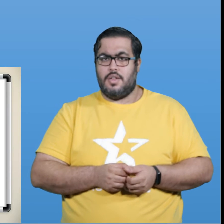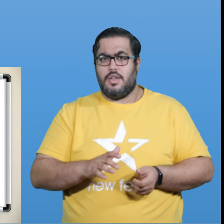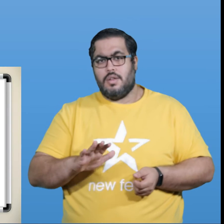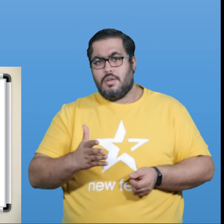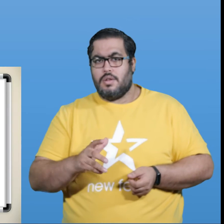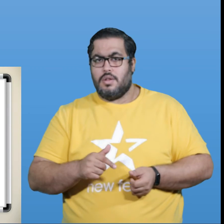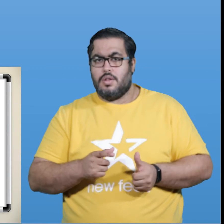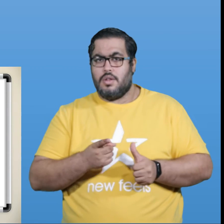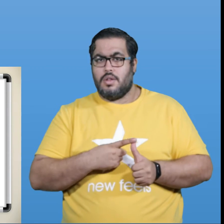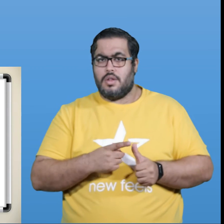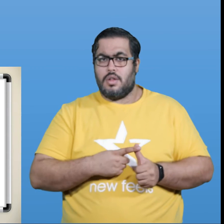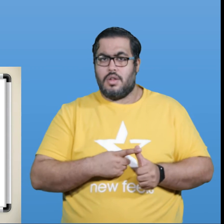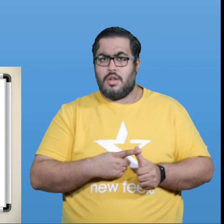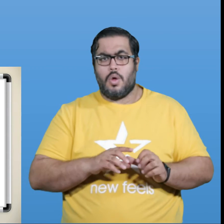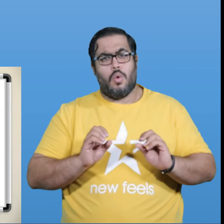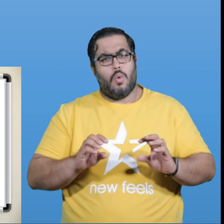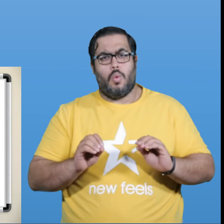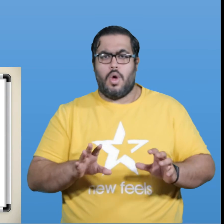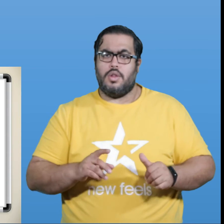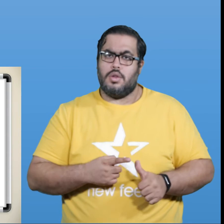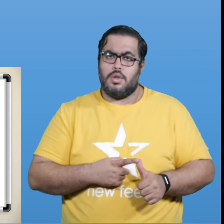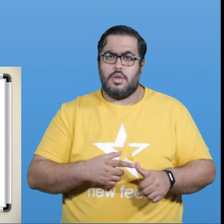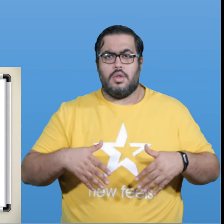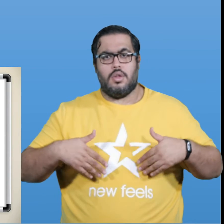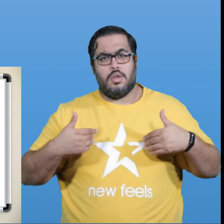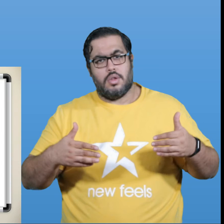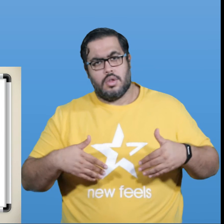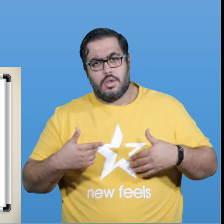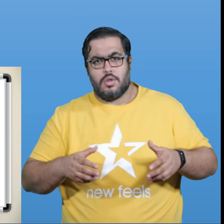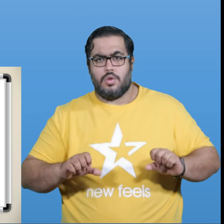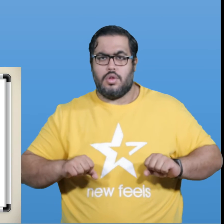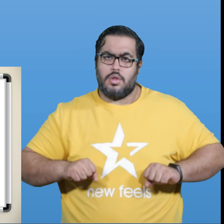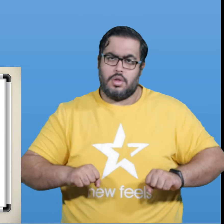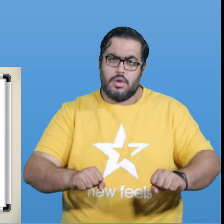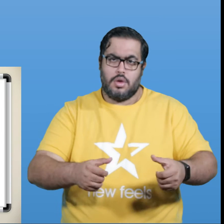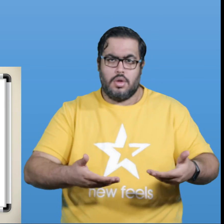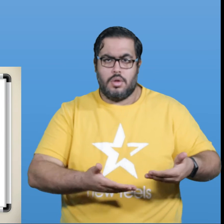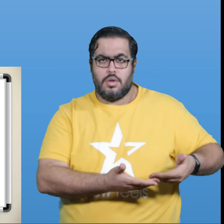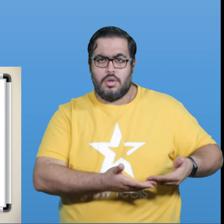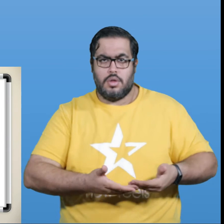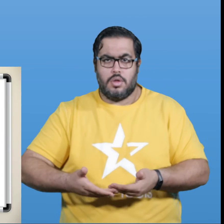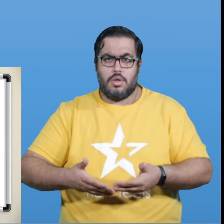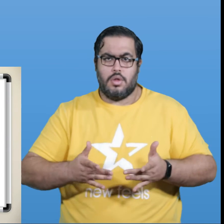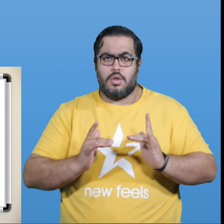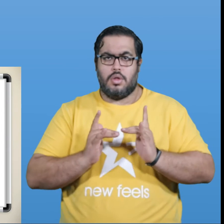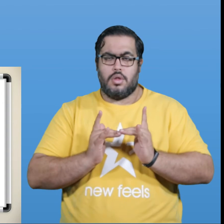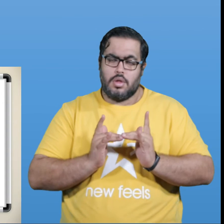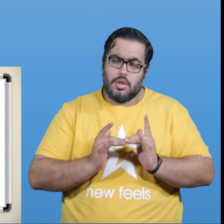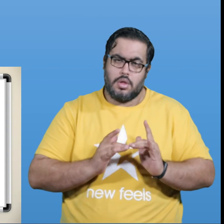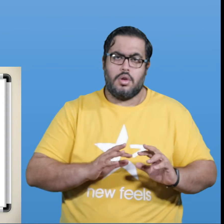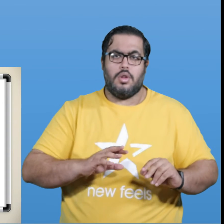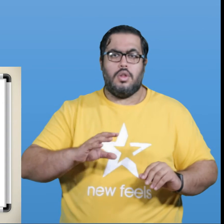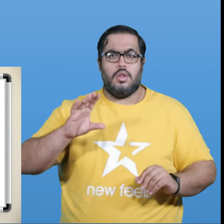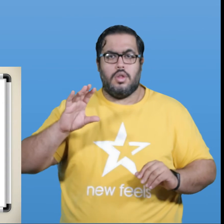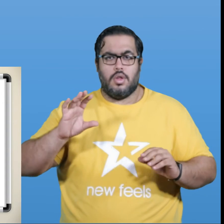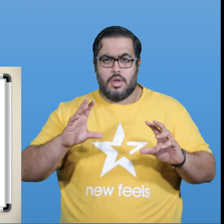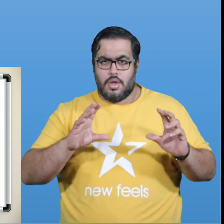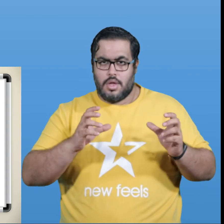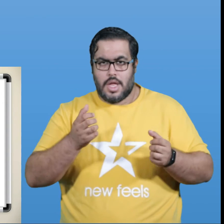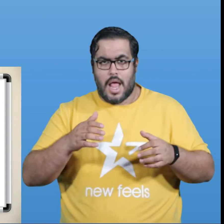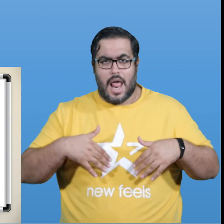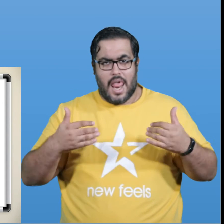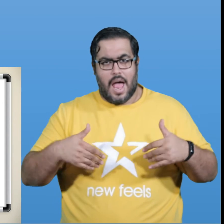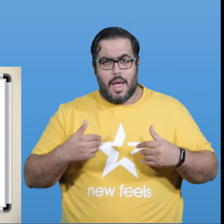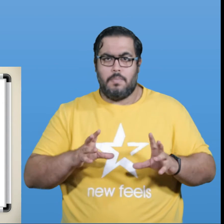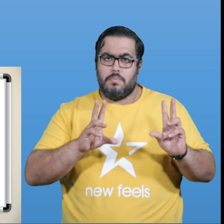could involve many things like clothing, toys, cribs, or prams, and so on, or replicas of toys. So